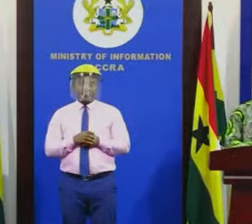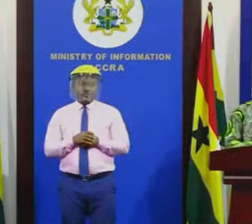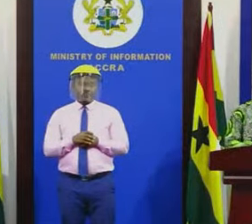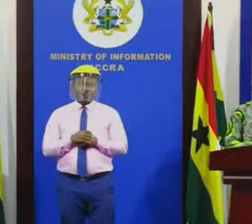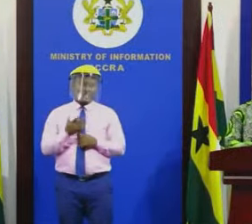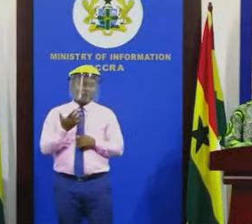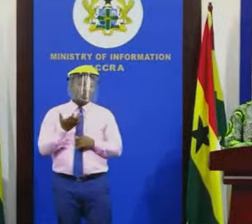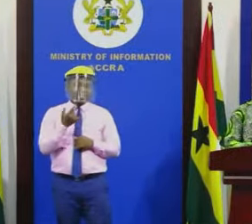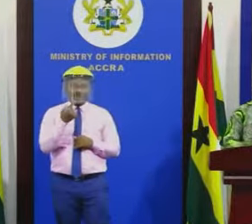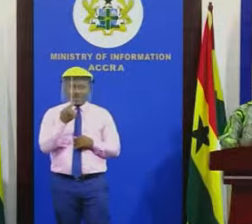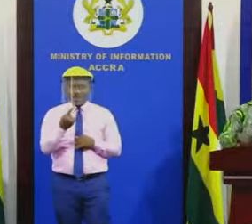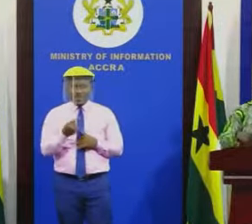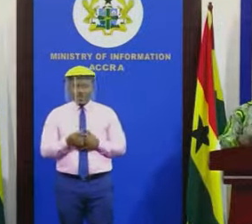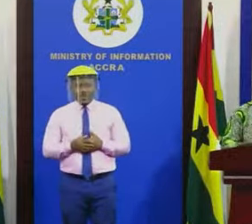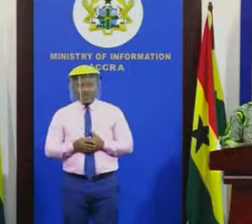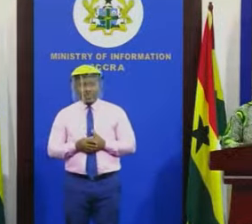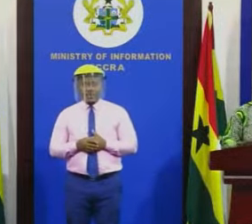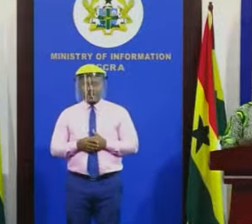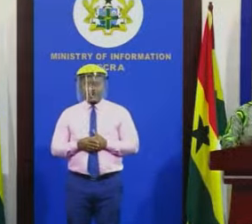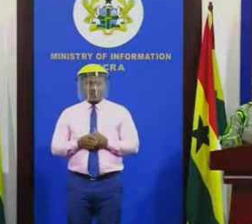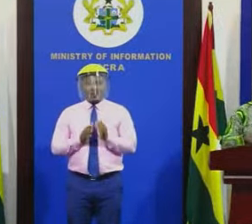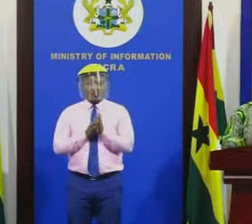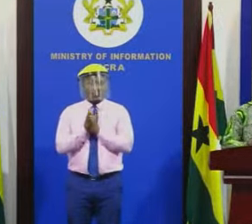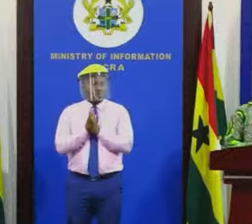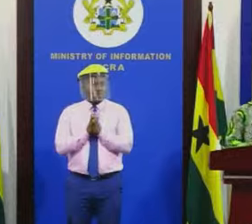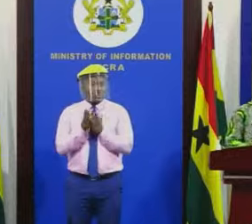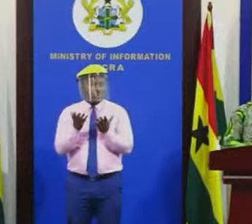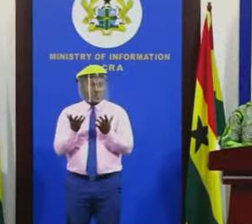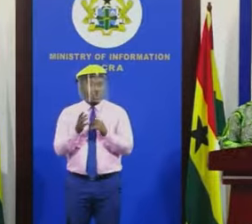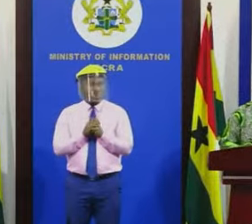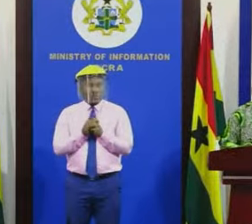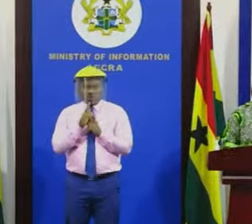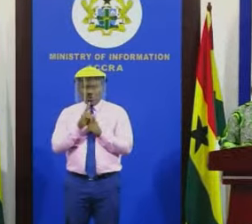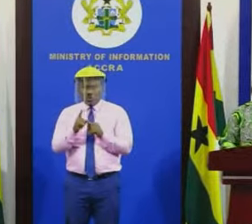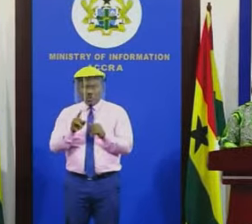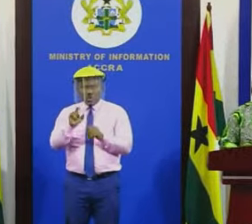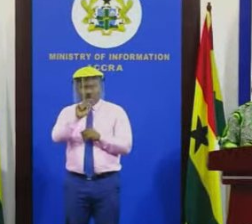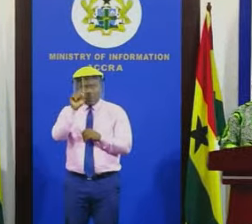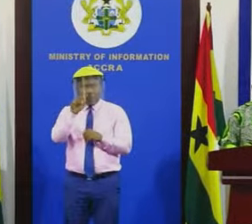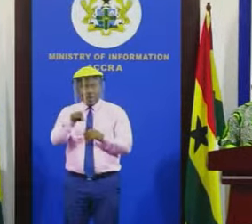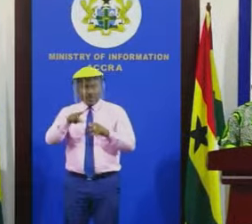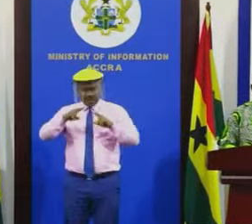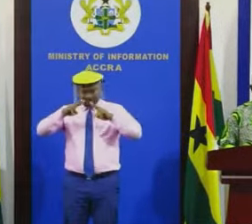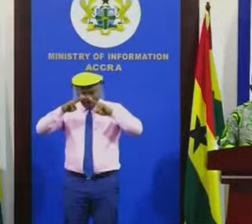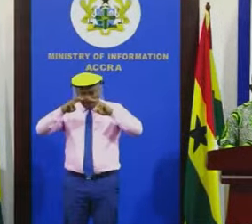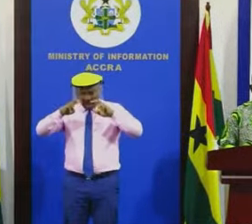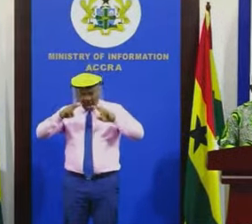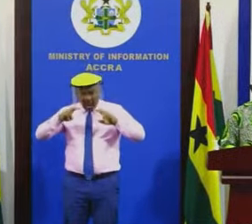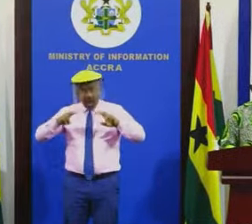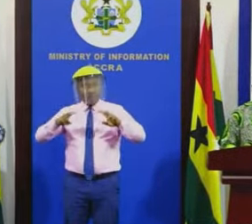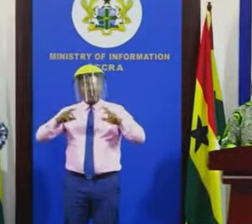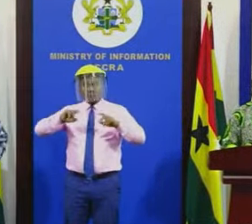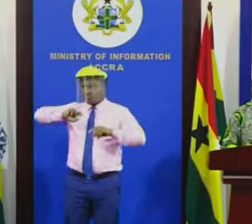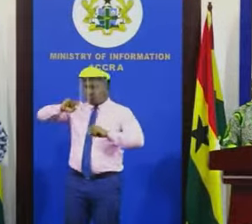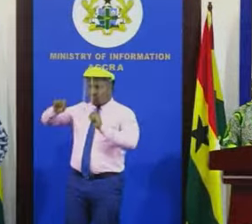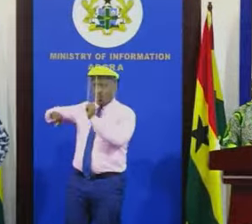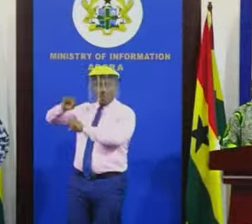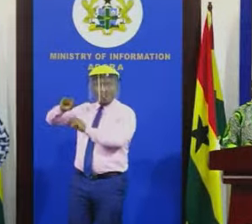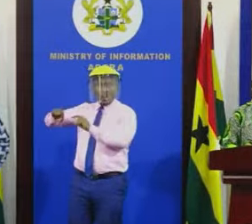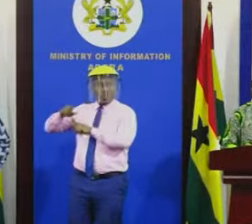mention that I'm excited at the very, very deeply researched questions that you put forward to our colleagues from the Ghana Maritime